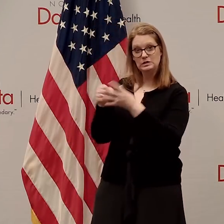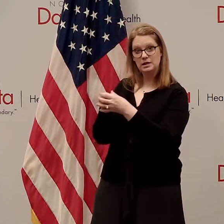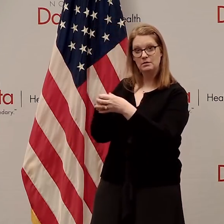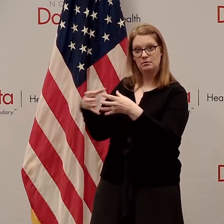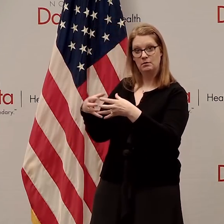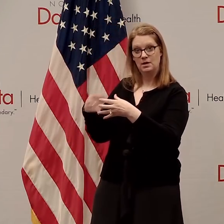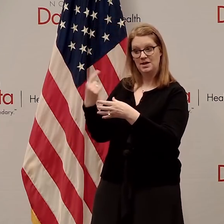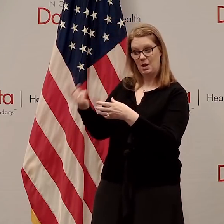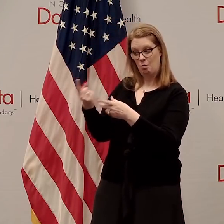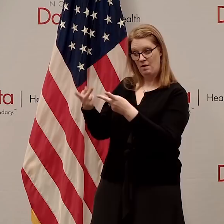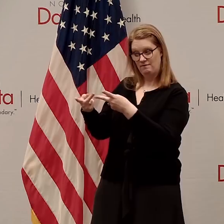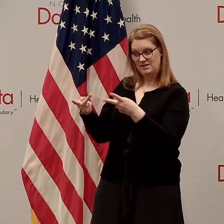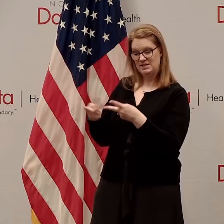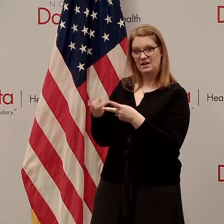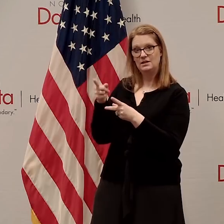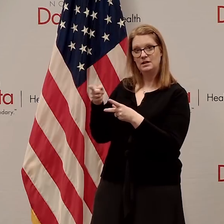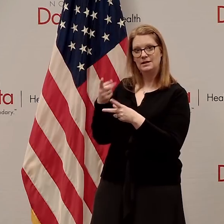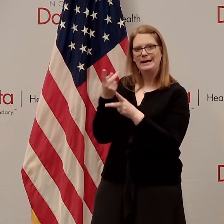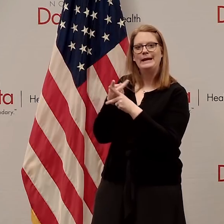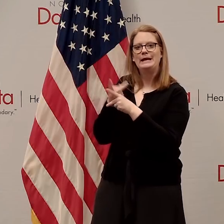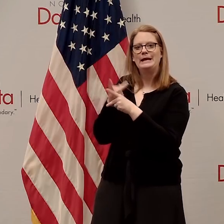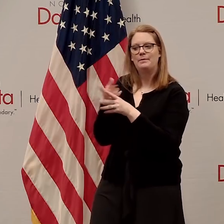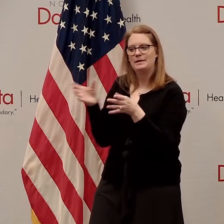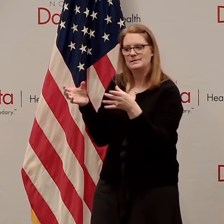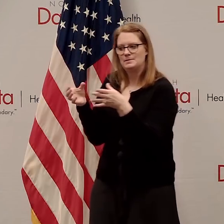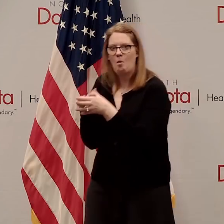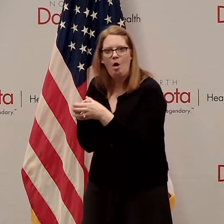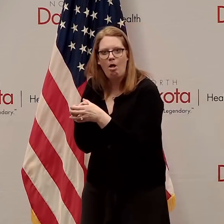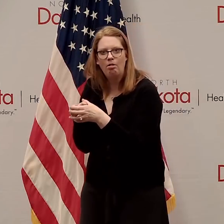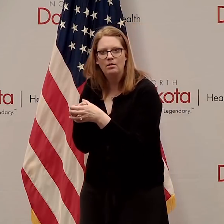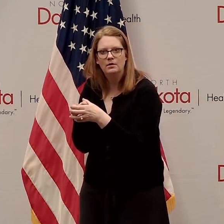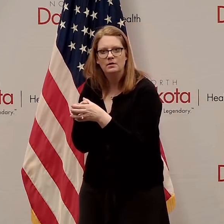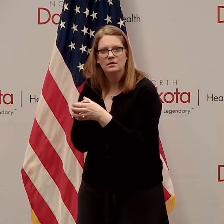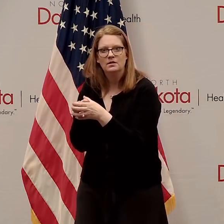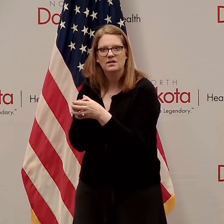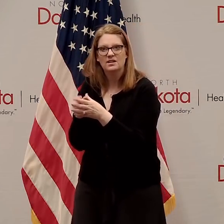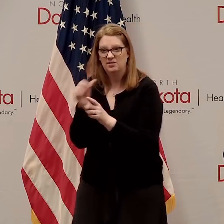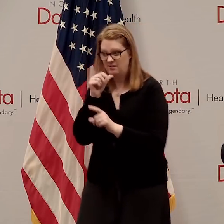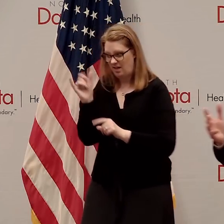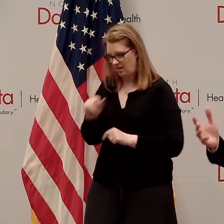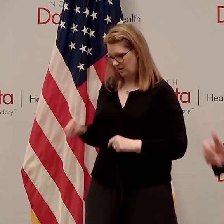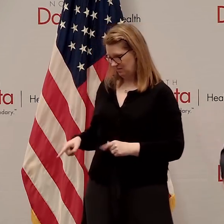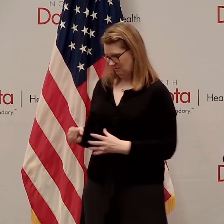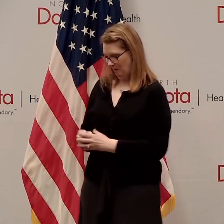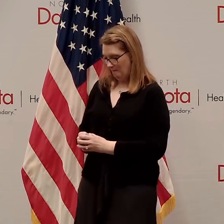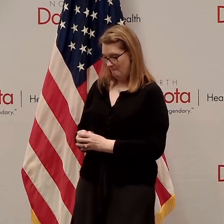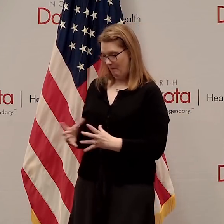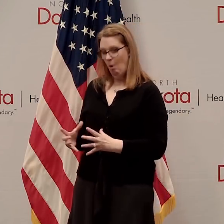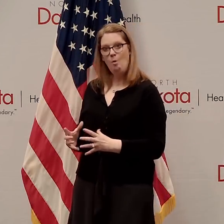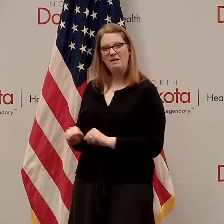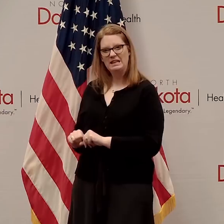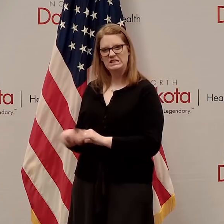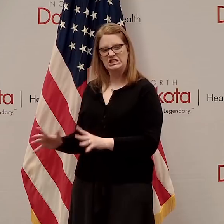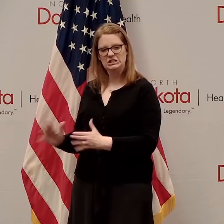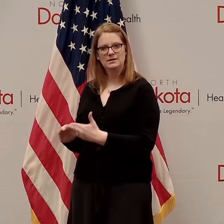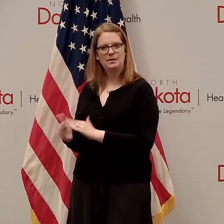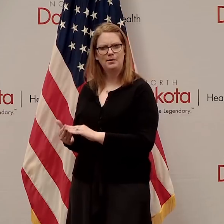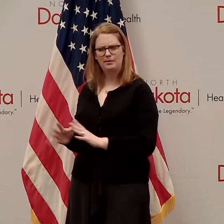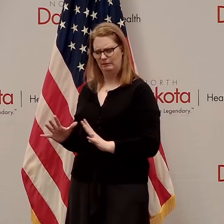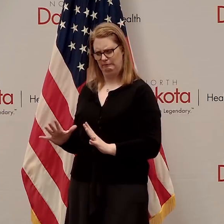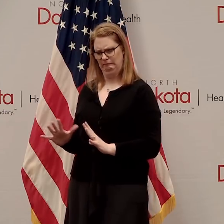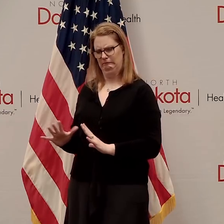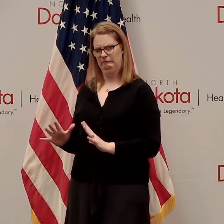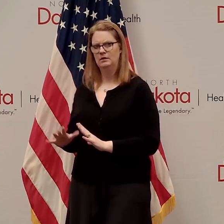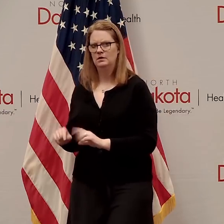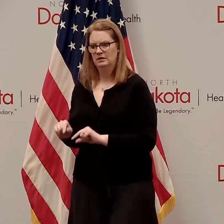one facility and keep it small, as opposed to have it become a 500-person outbreak that spreads into the community. If we can demonstrate